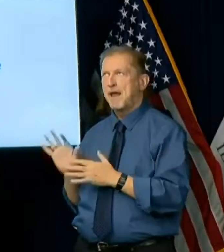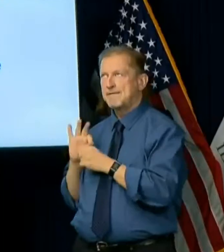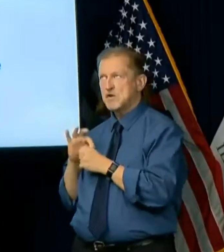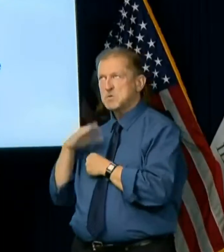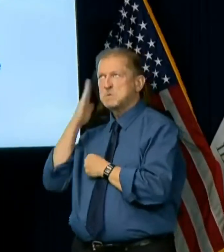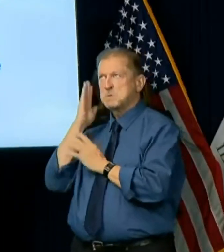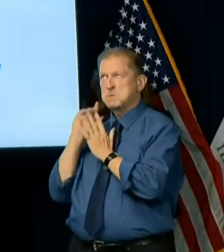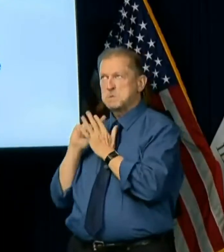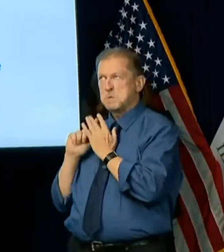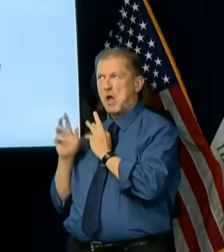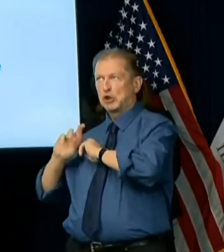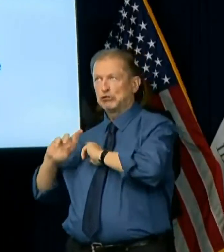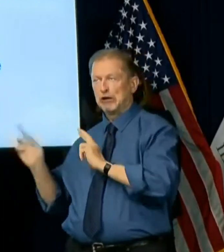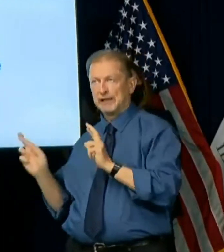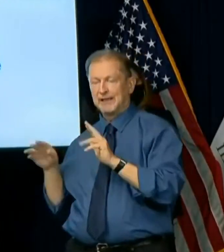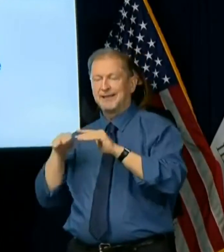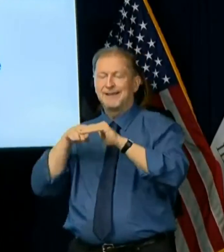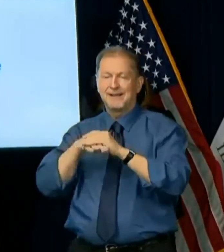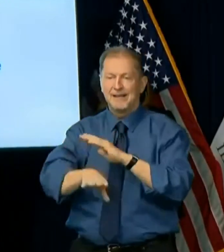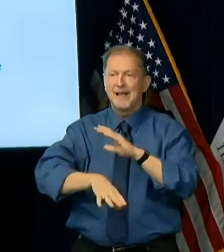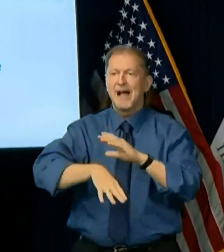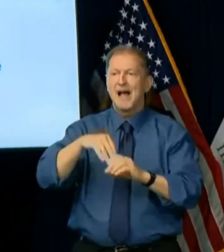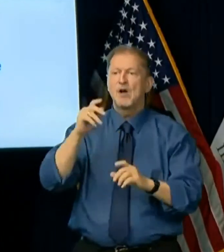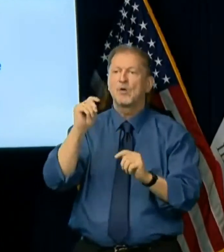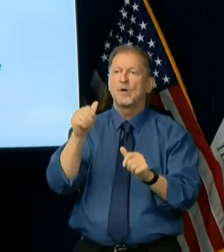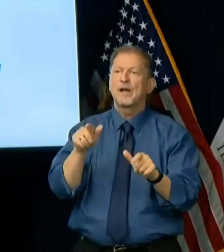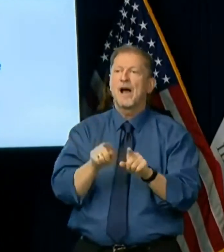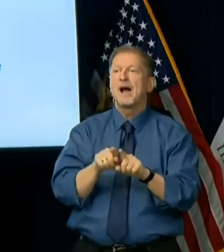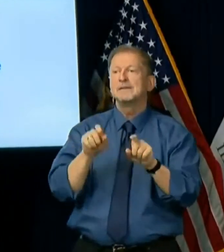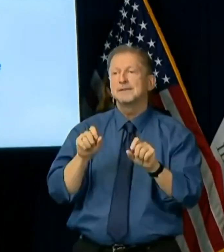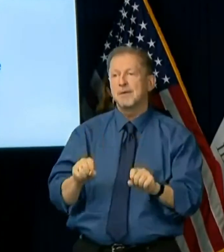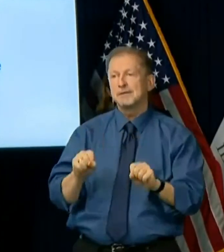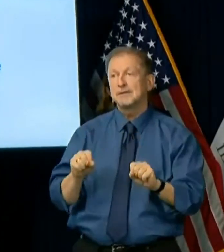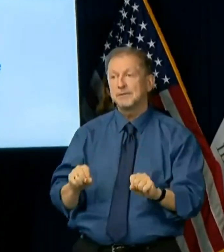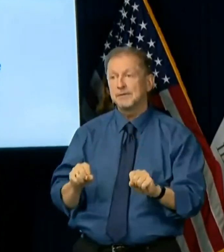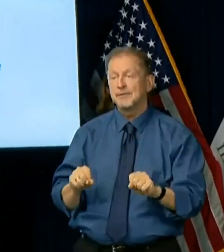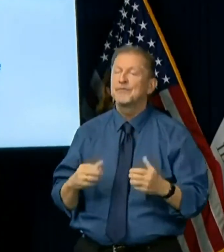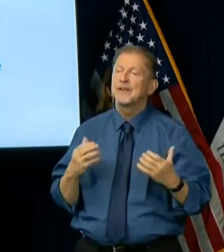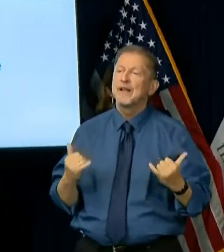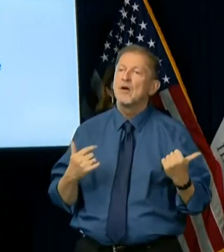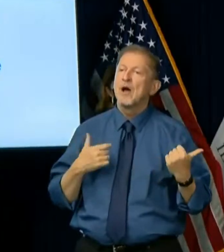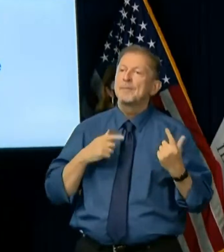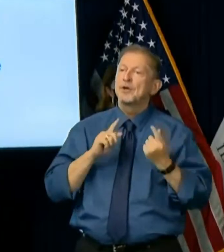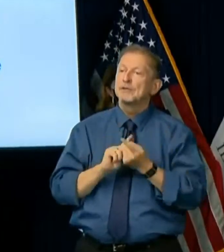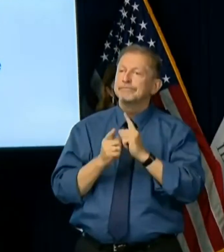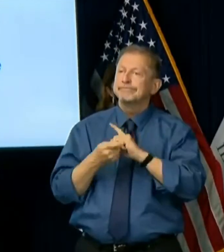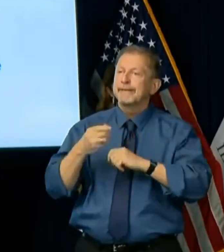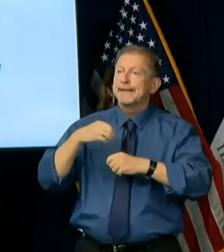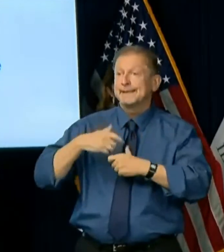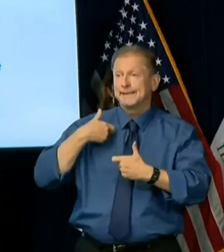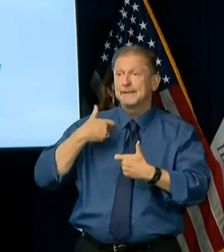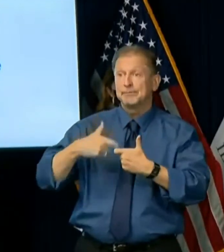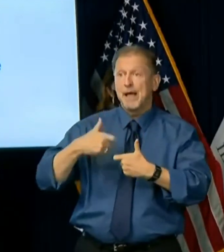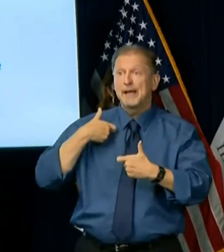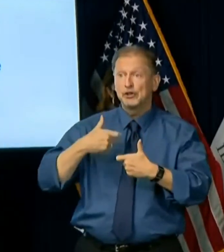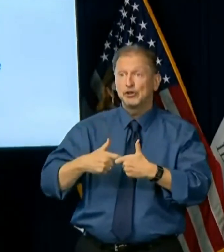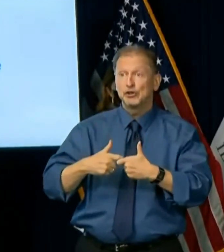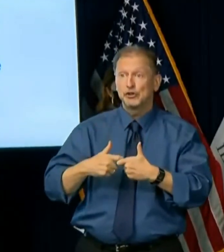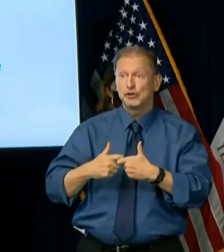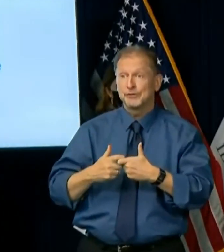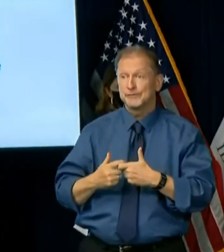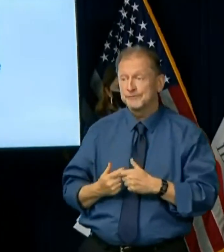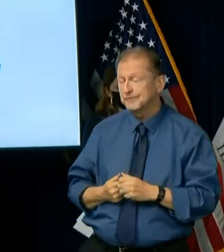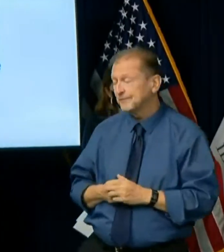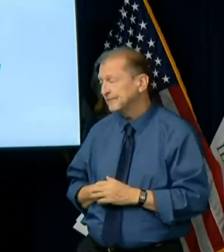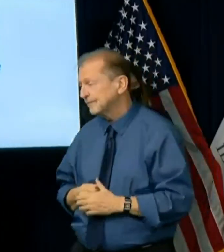as possible. Thank you. And now for comments in Spanish. Buenas tardes. Gracias